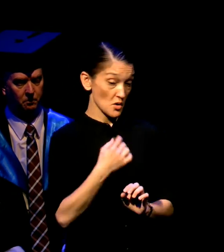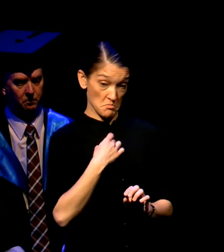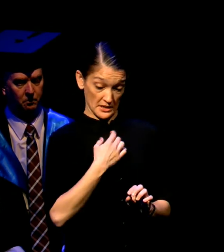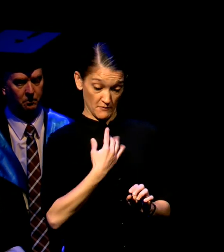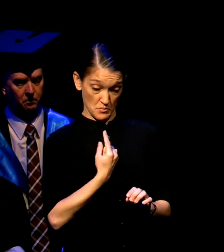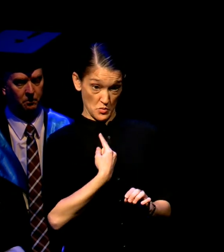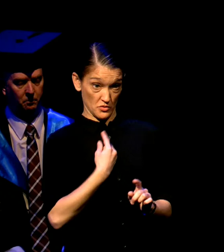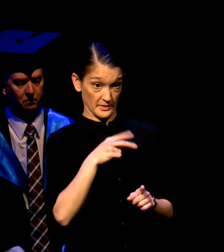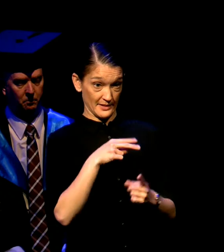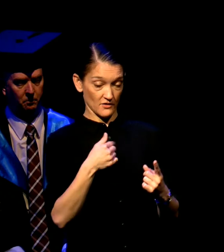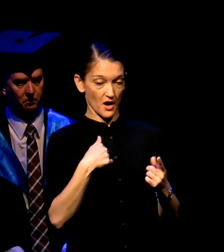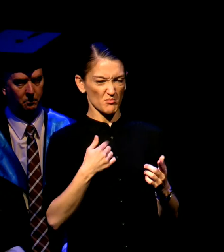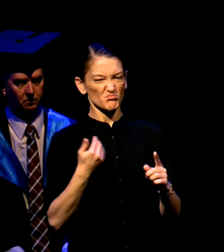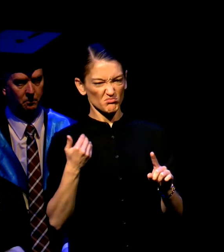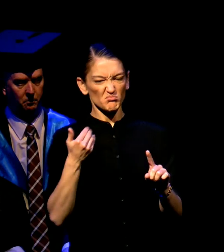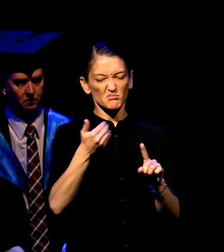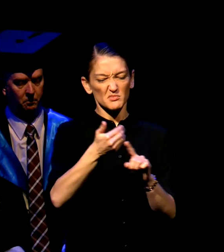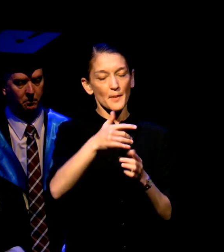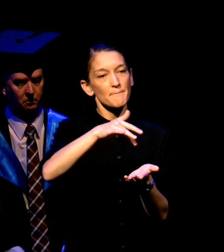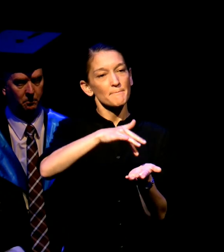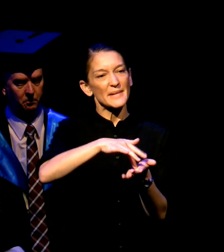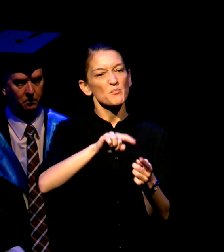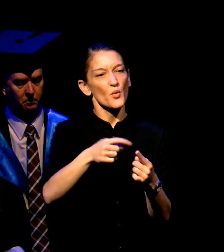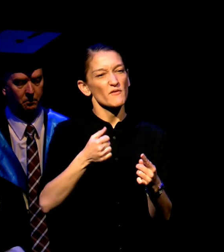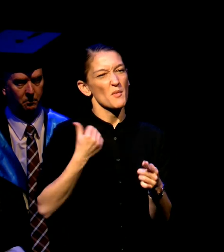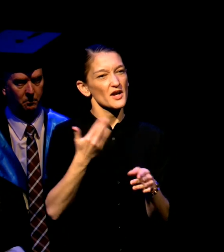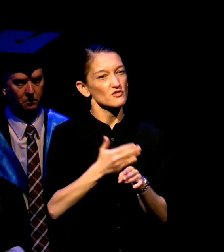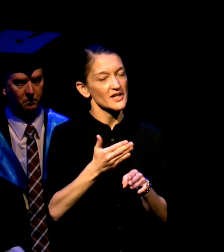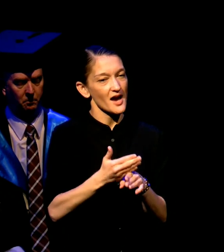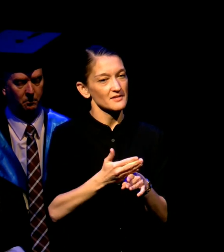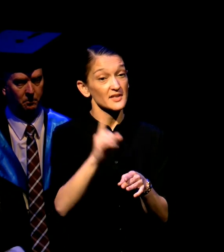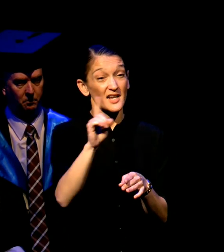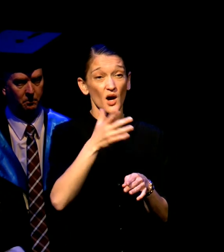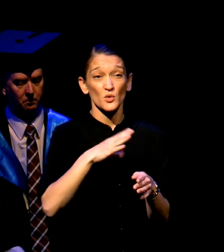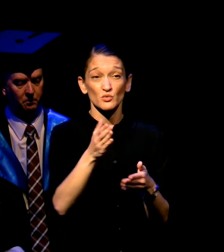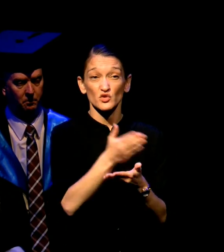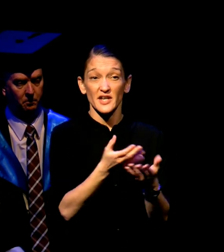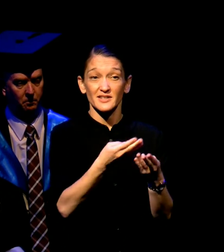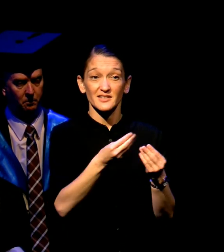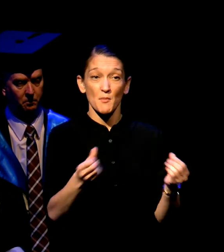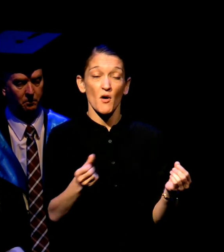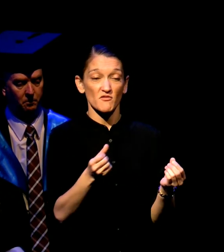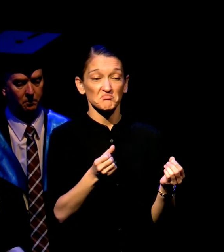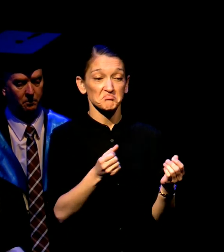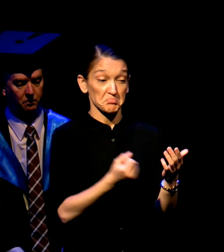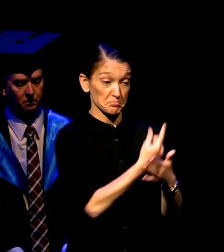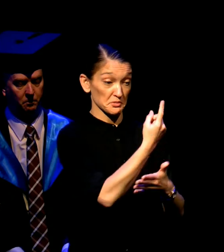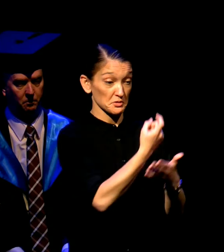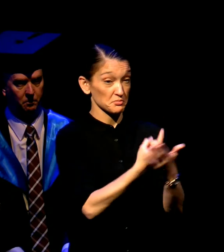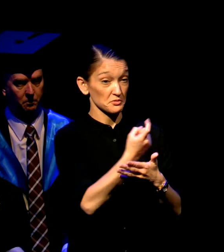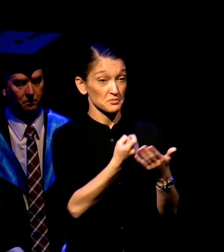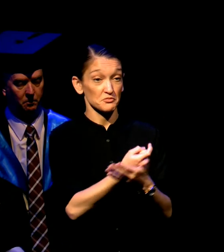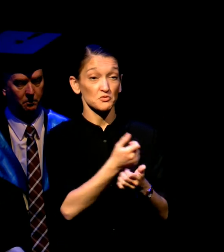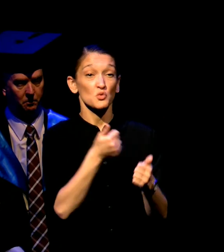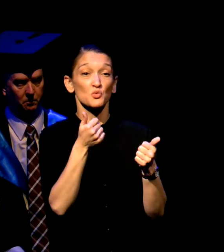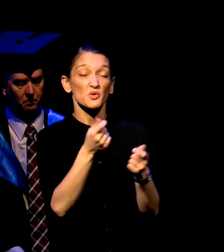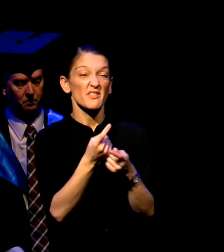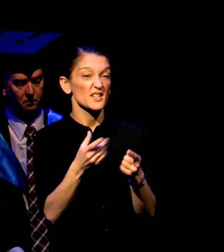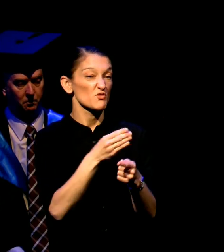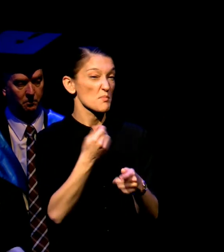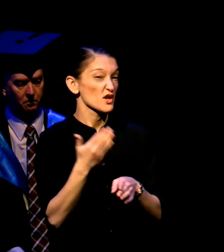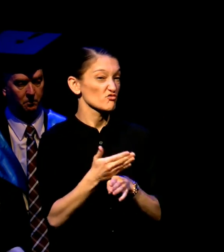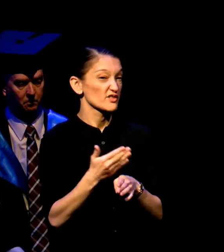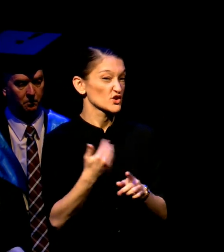working life, I'd like to share with you this evening a few highlights of my career journey so far. So